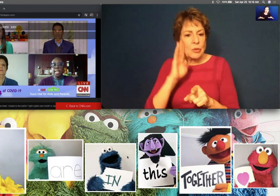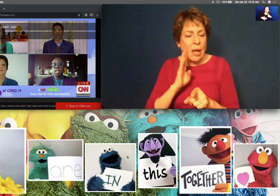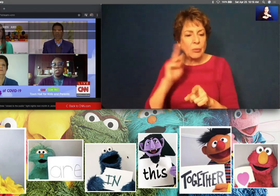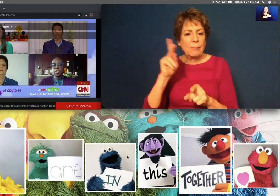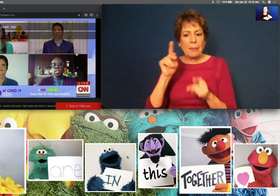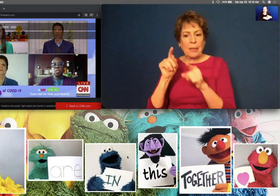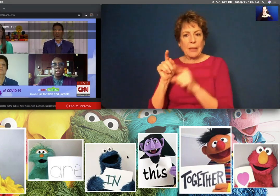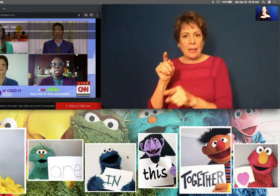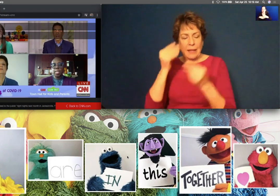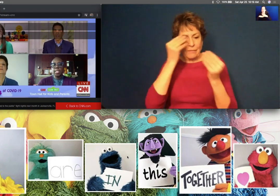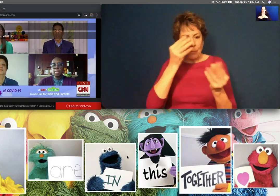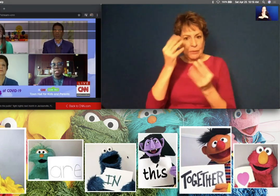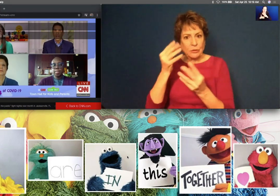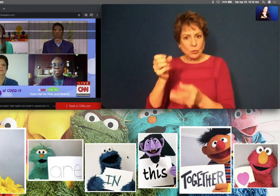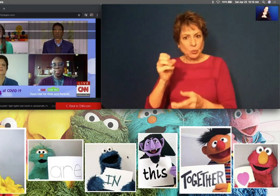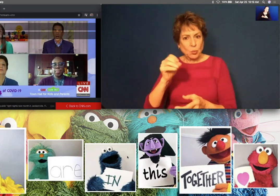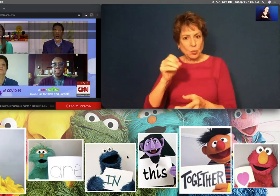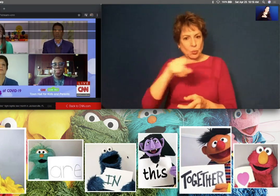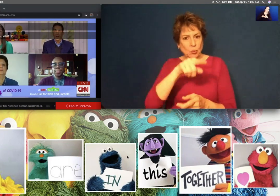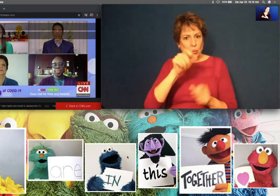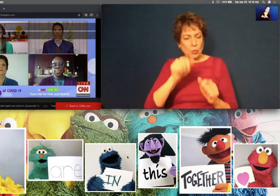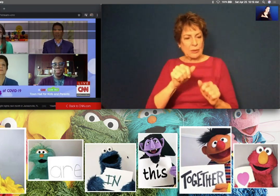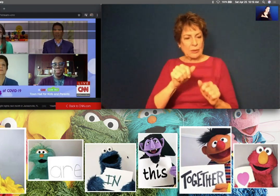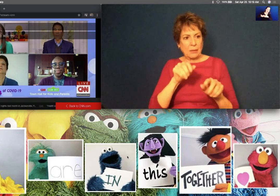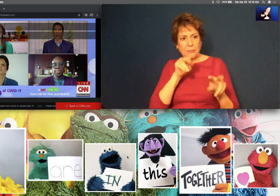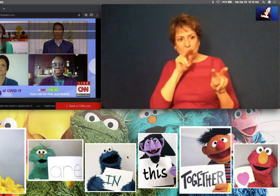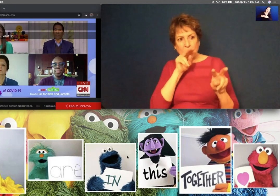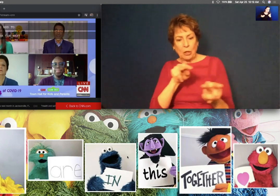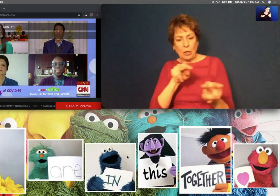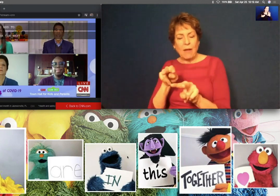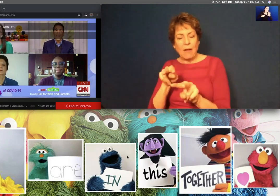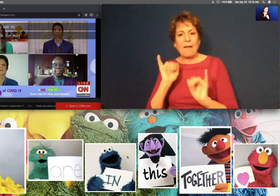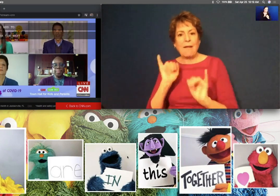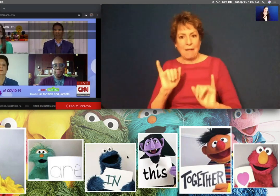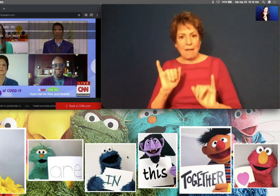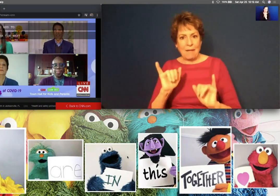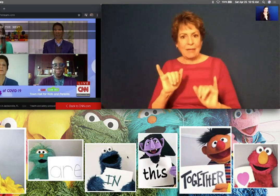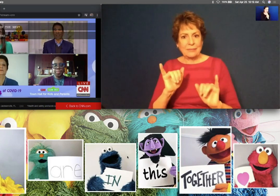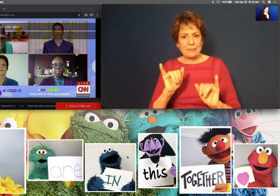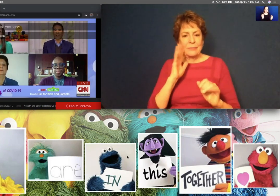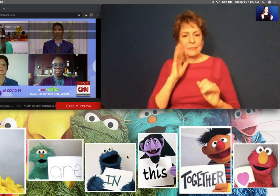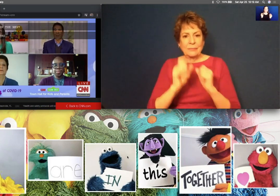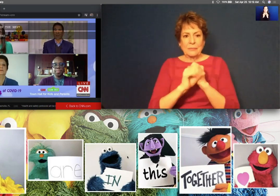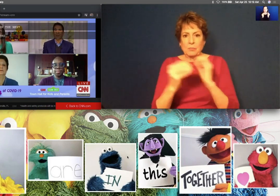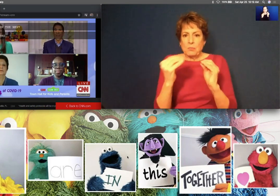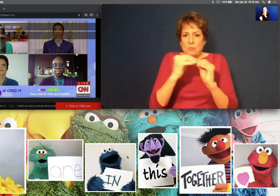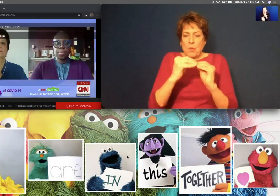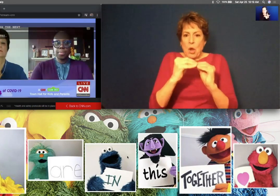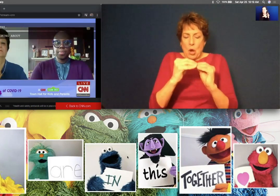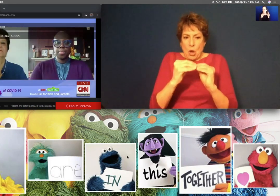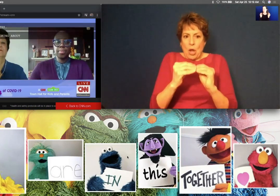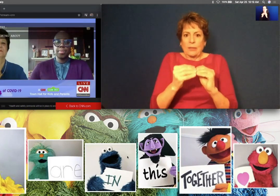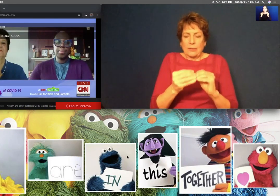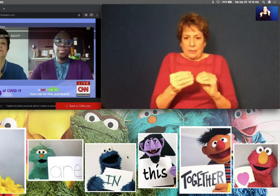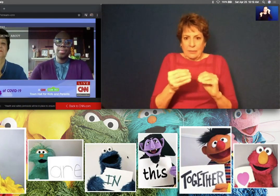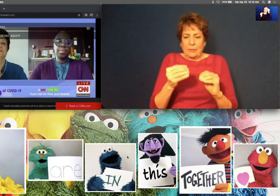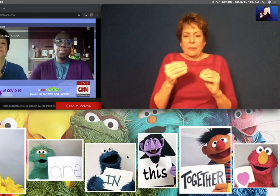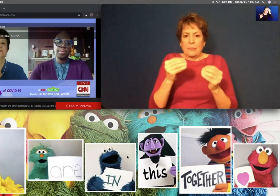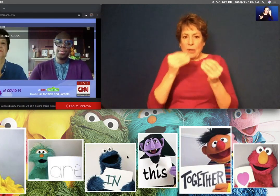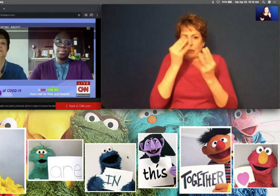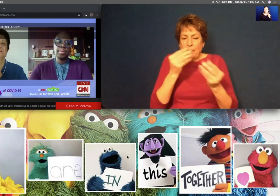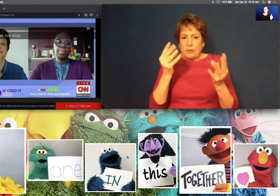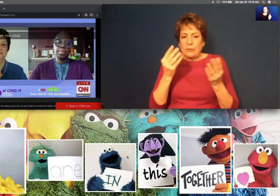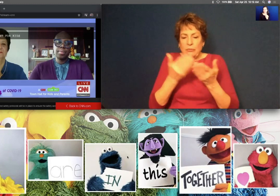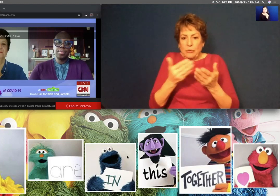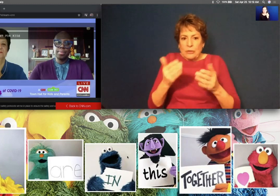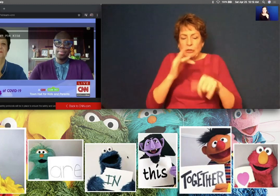and months. I'm glad we're talking about it. I think it's so important for kids and adults to hear this. Dr. Rosemary and Dr. Jackie, thanks